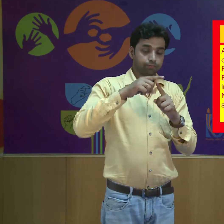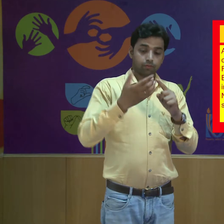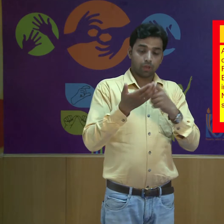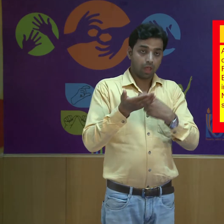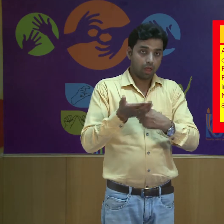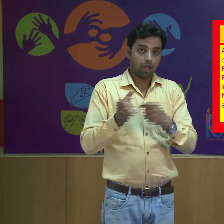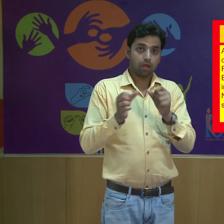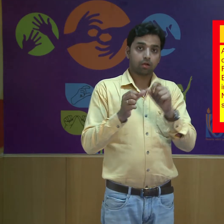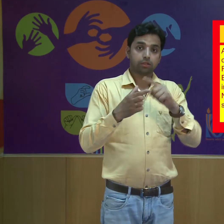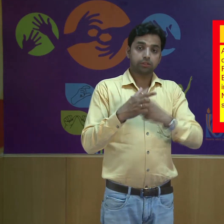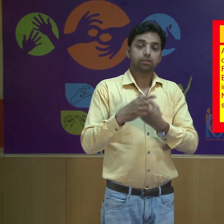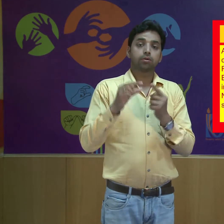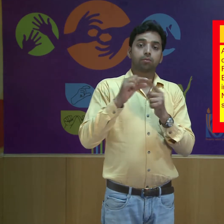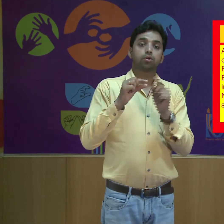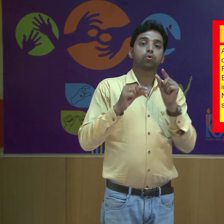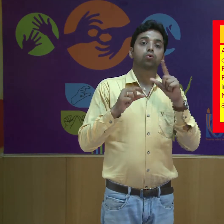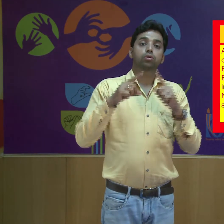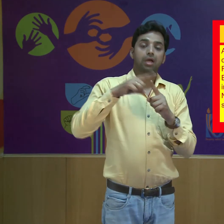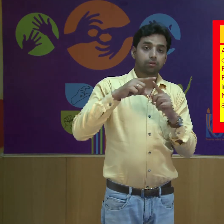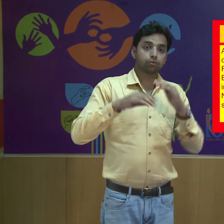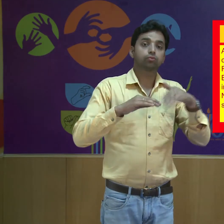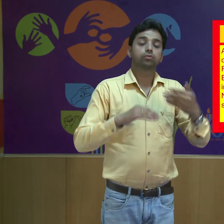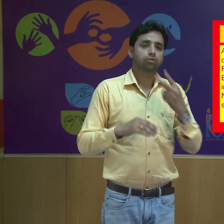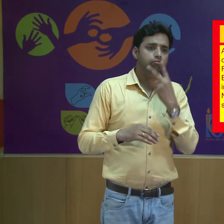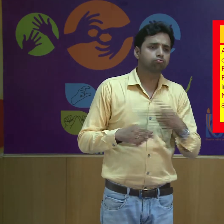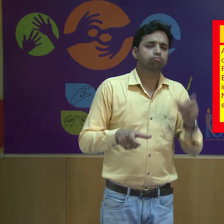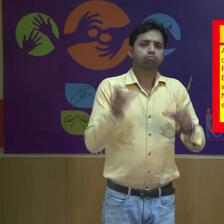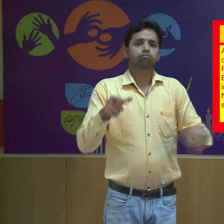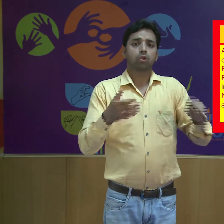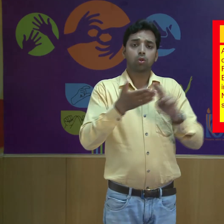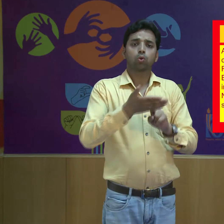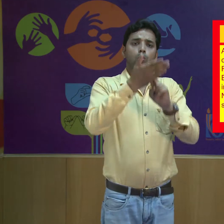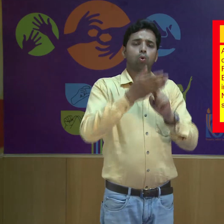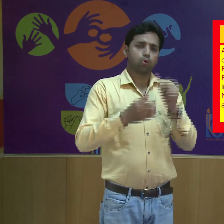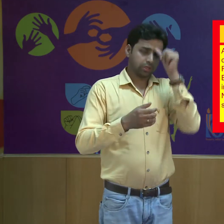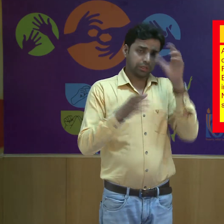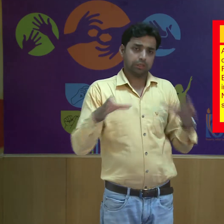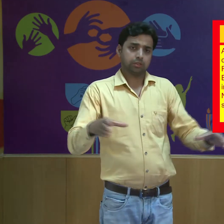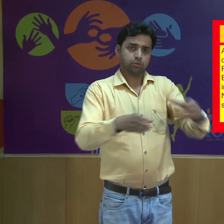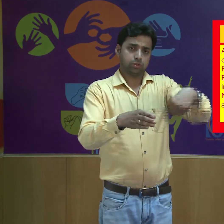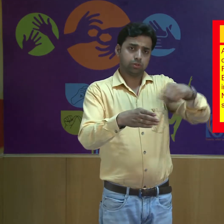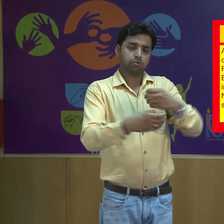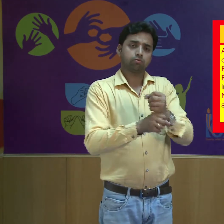as another important factor in the North Indian society.